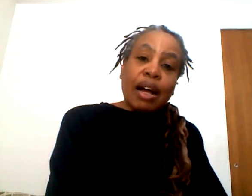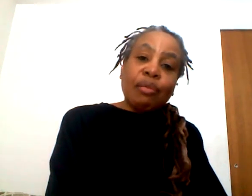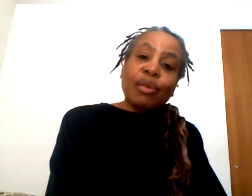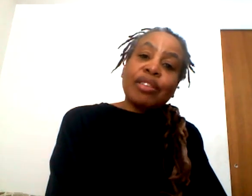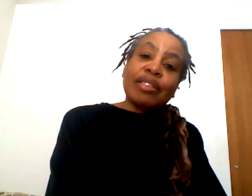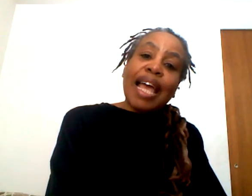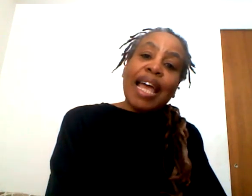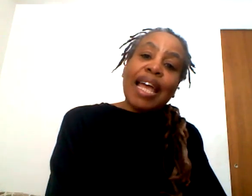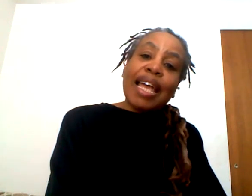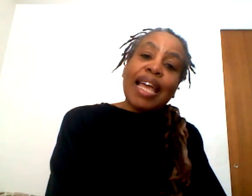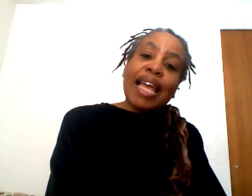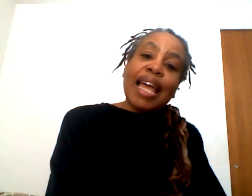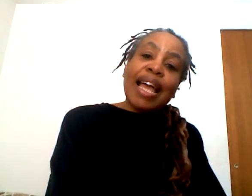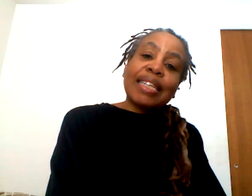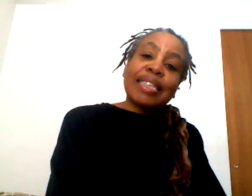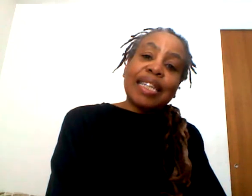askplain.com, which is